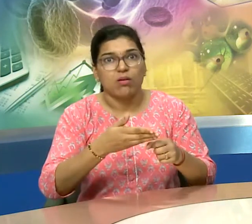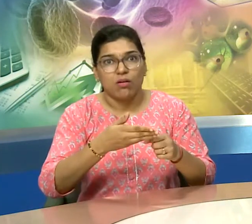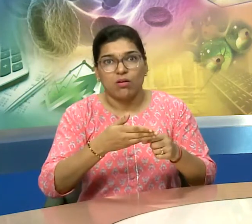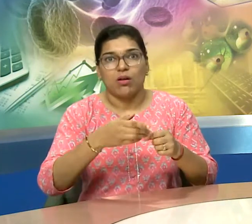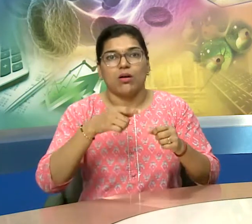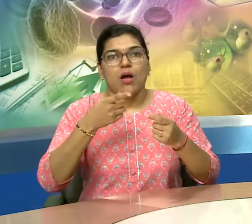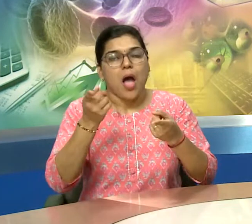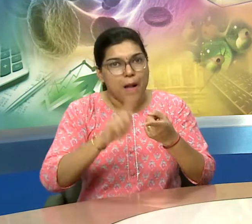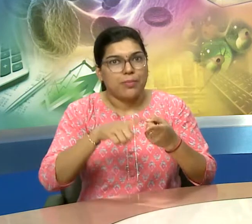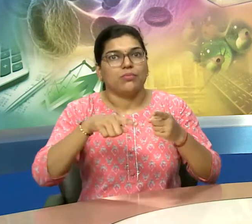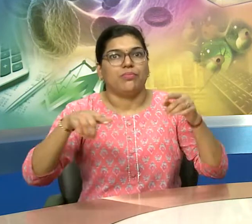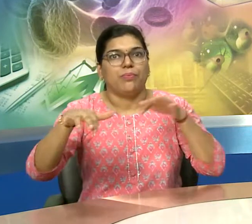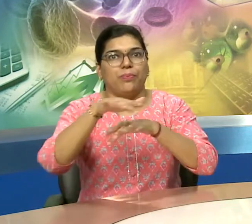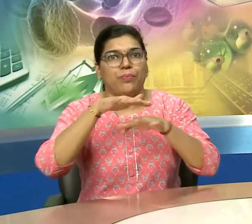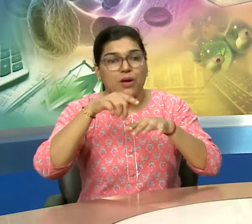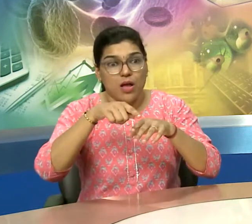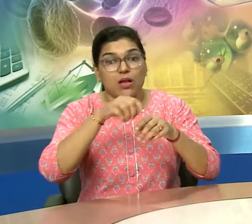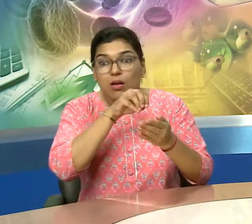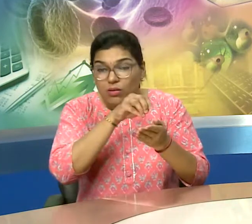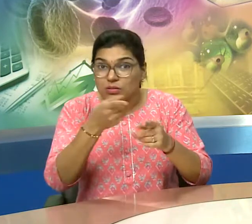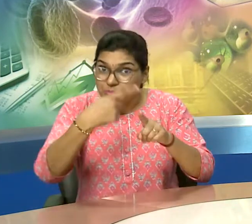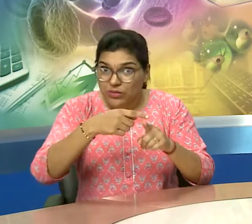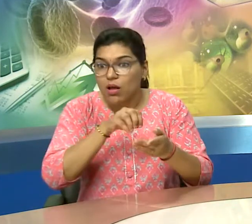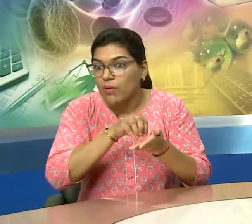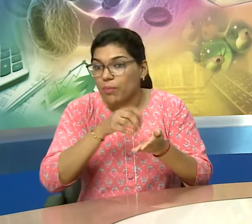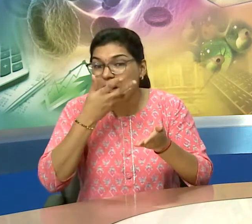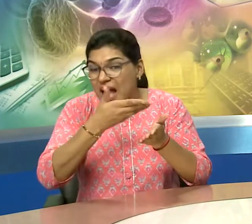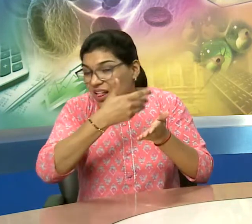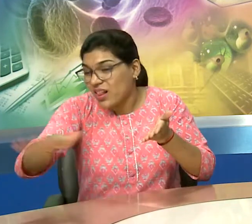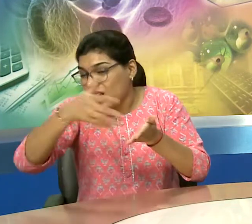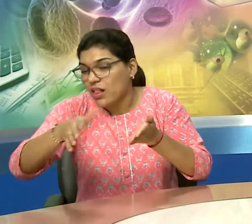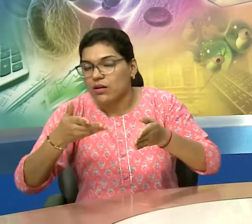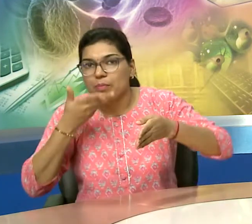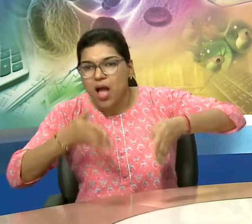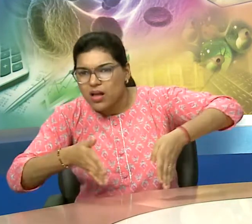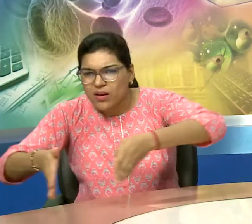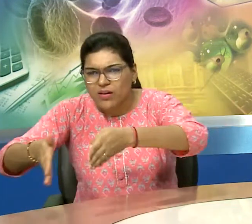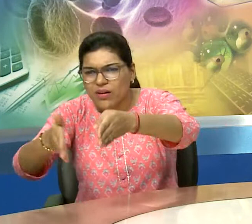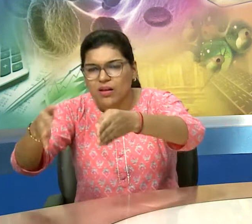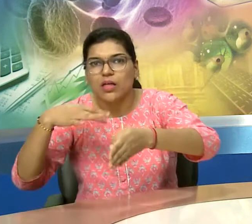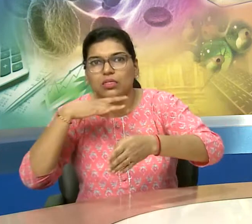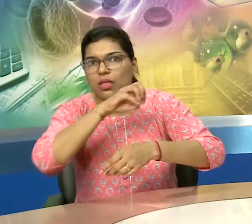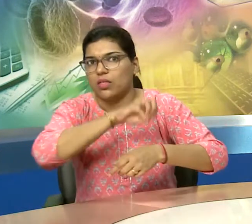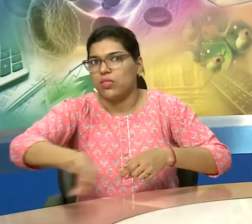So, all these things pollute our water resources.